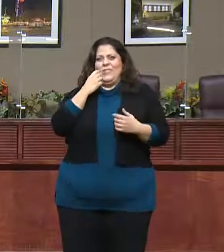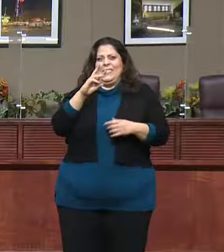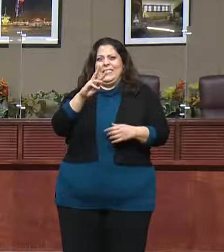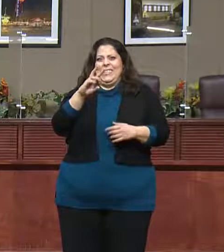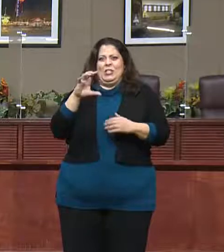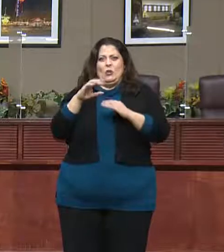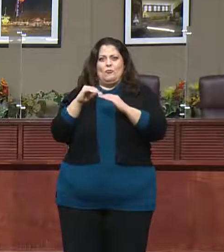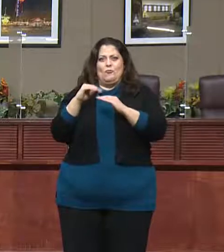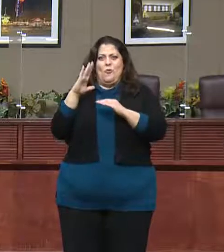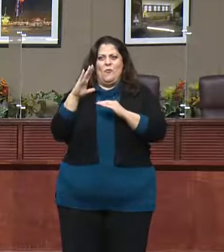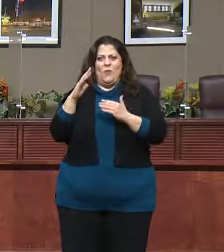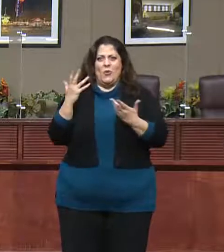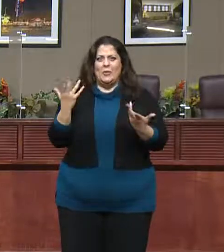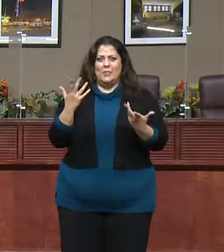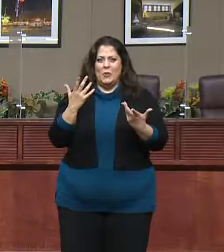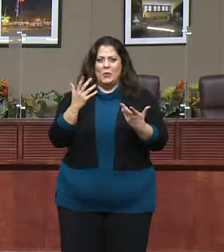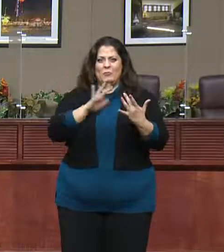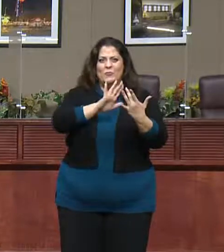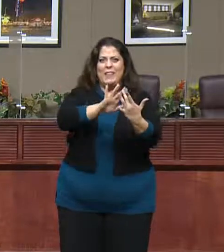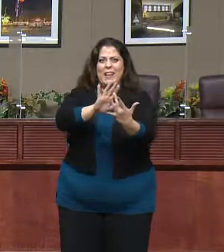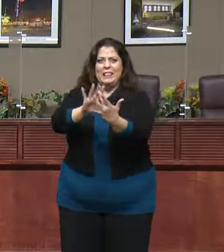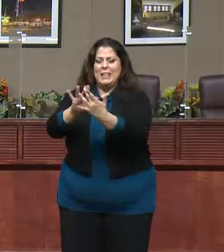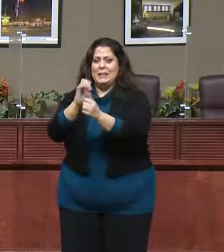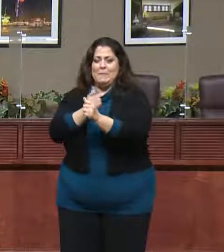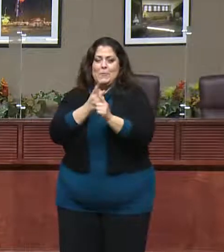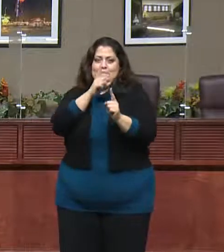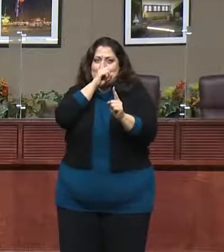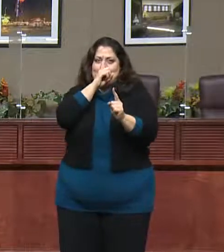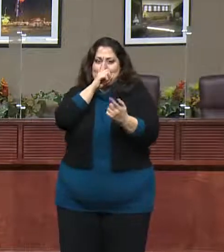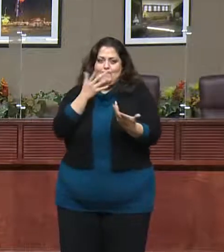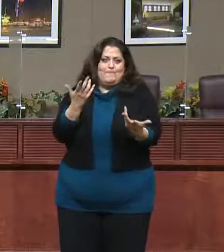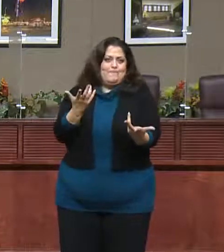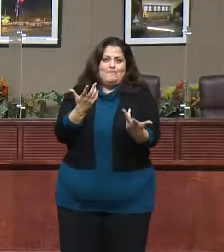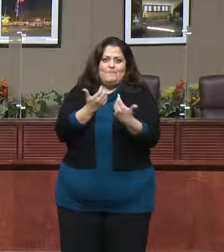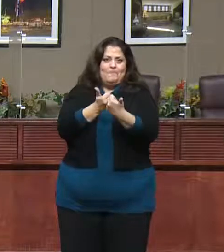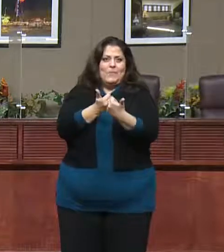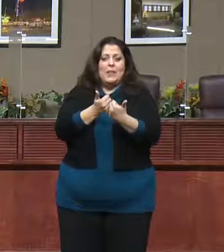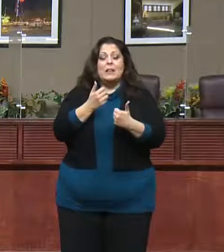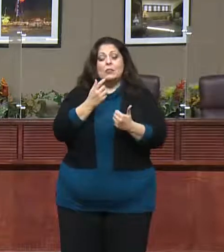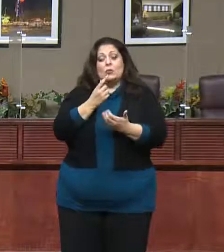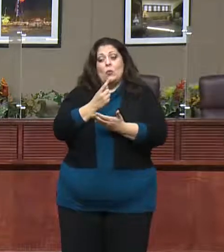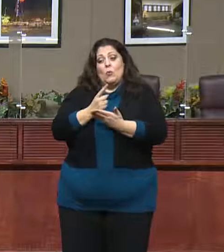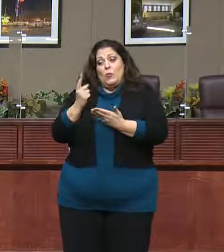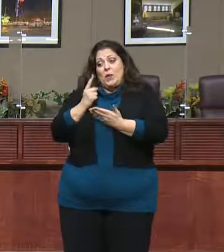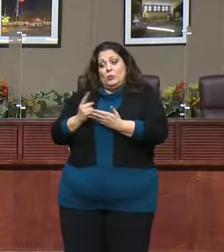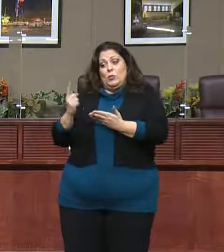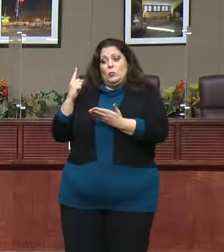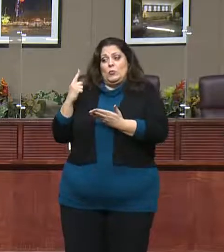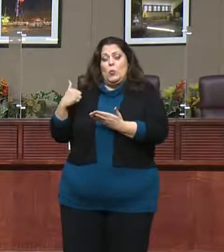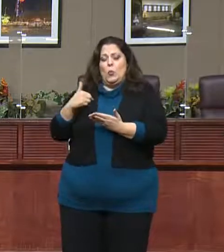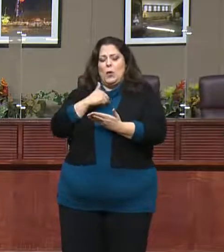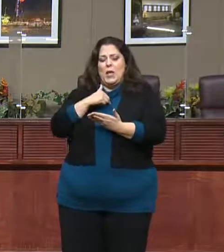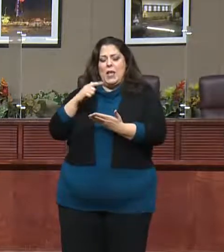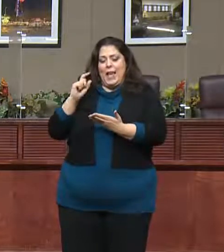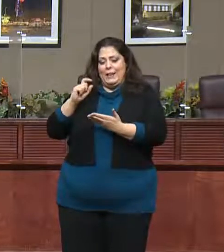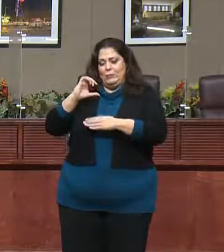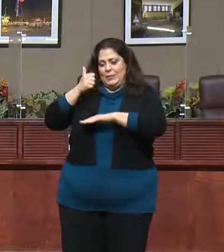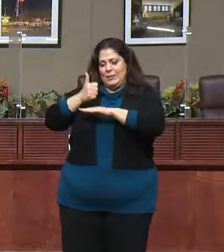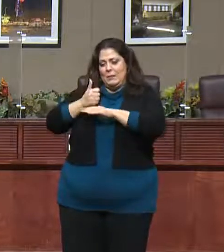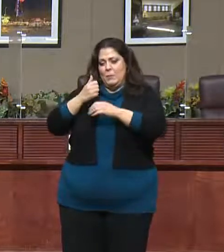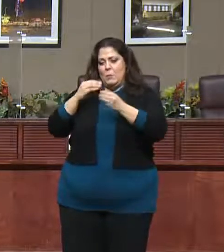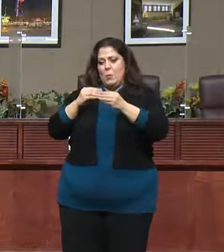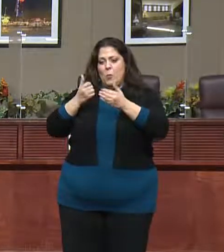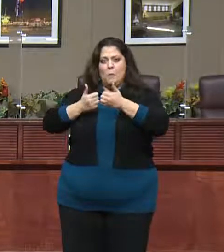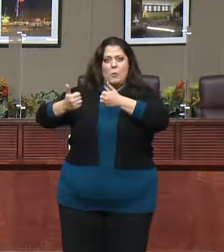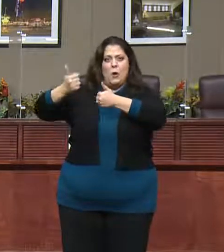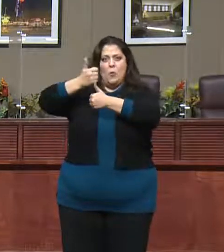have started a couple of weeks back, and I mentioned it to you, to prioritize how we get to the cases.